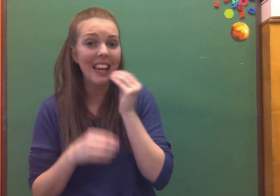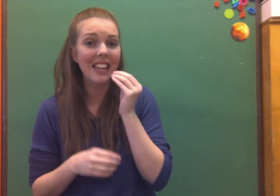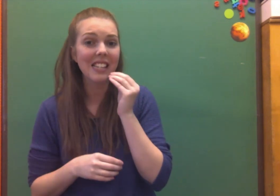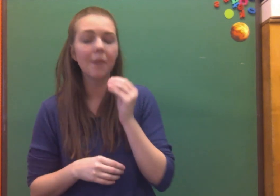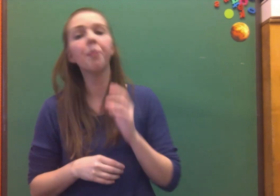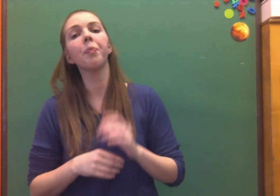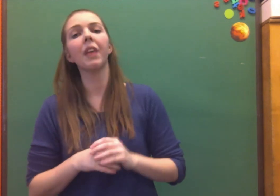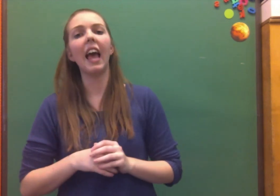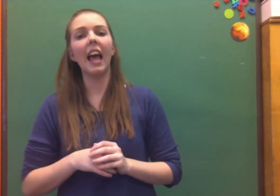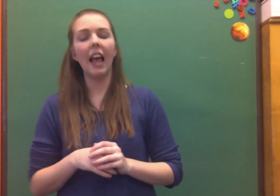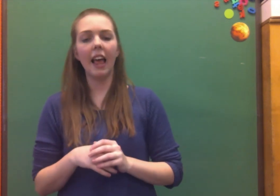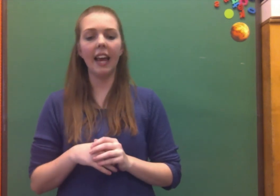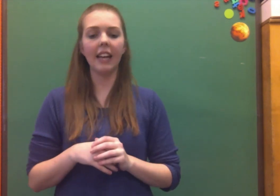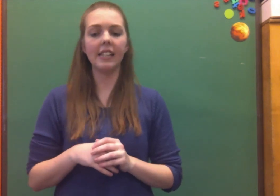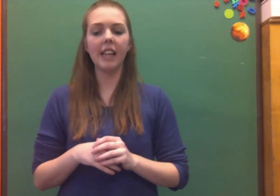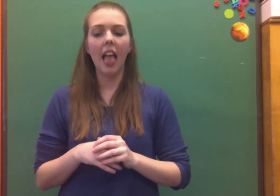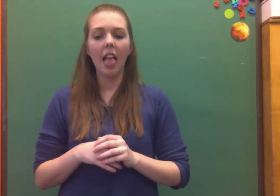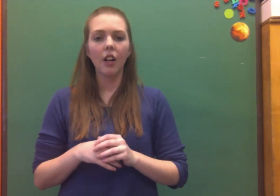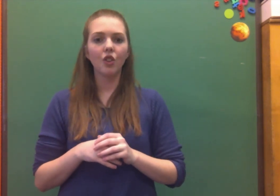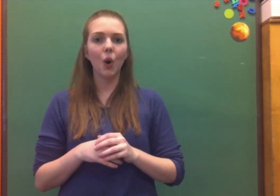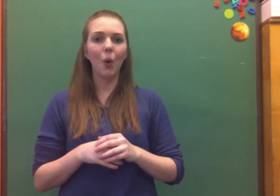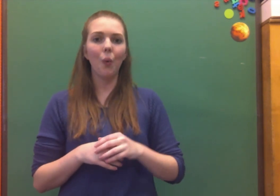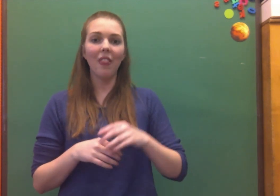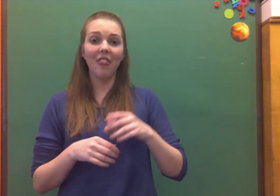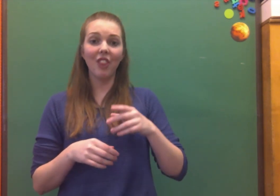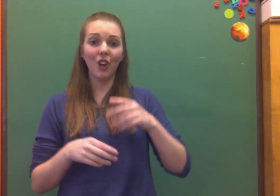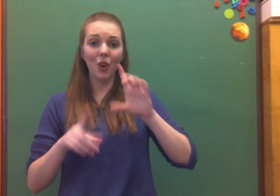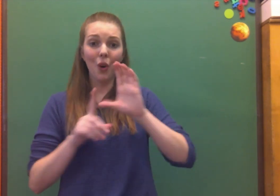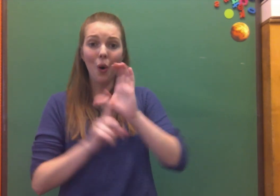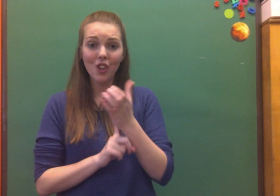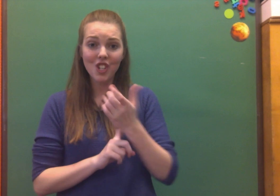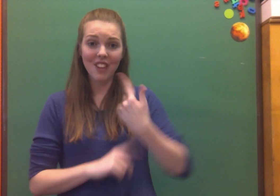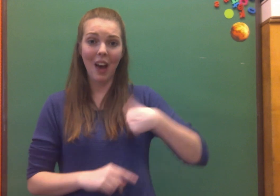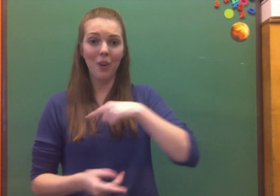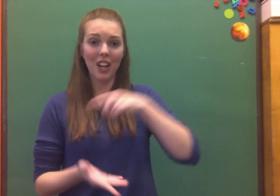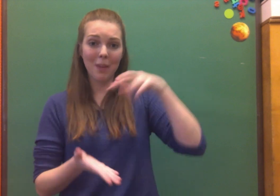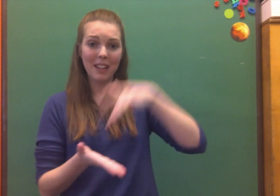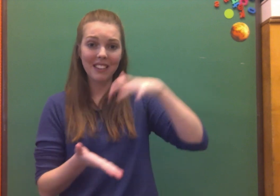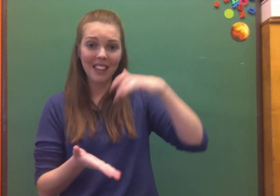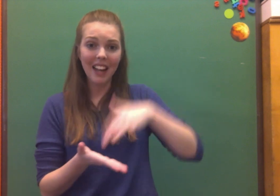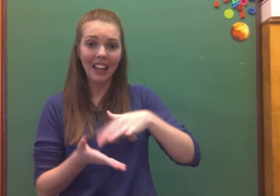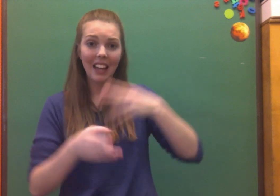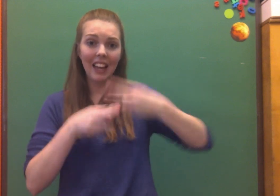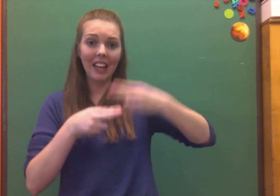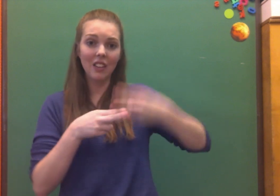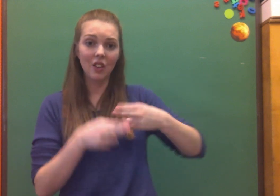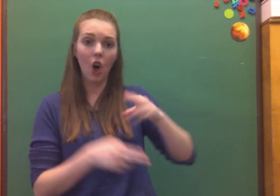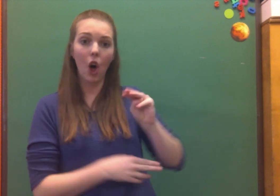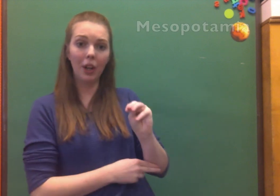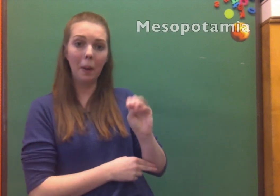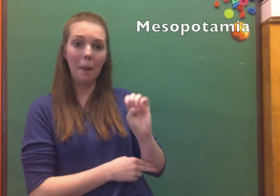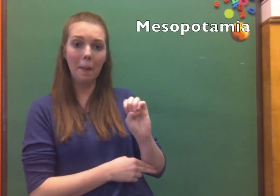eat. And so the culture that we're going to be studying is called